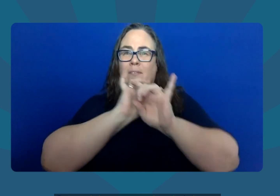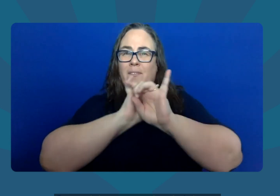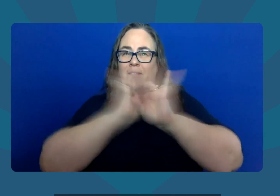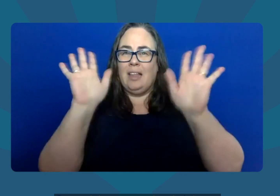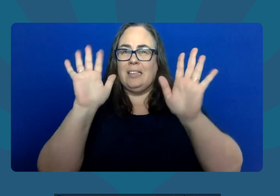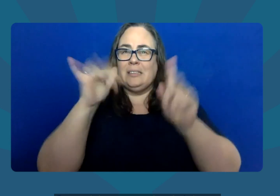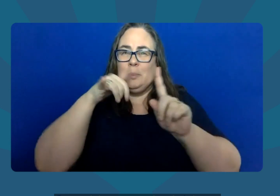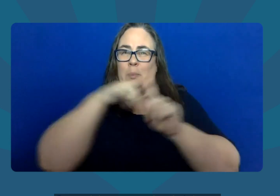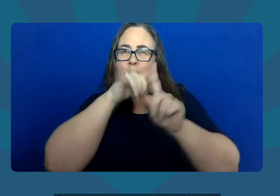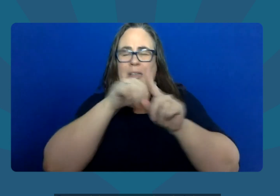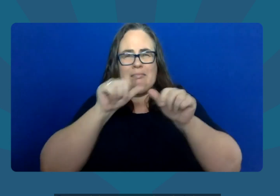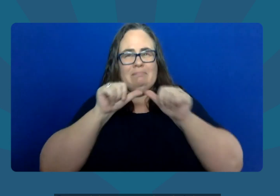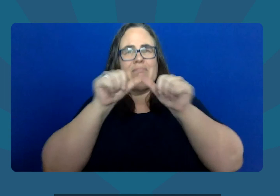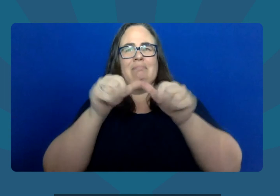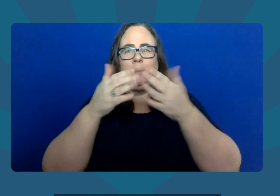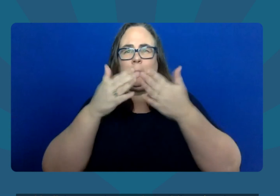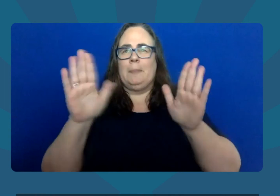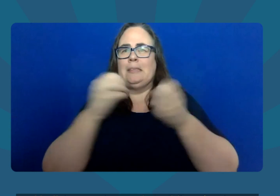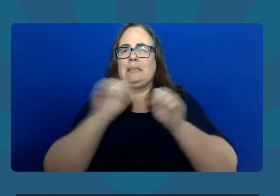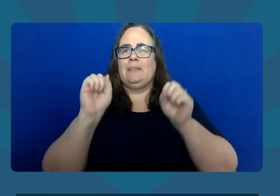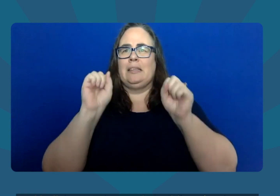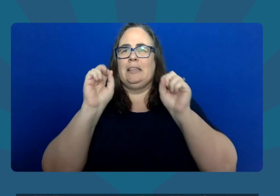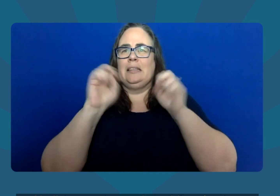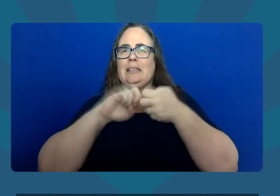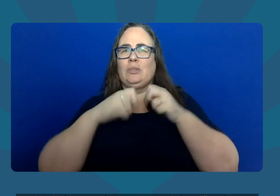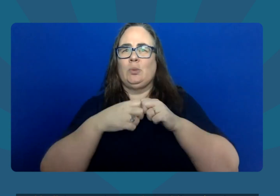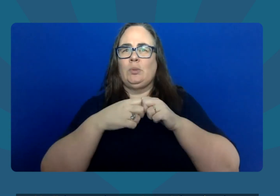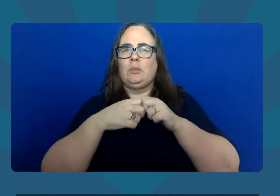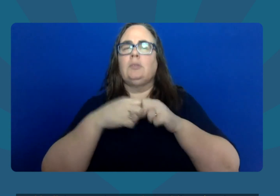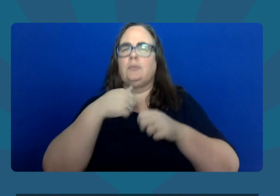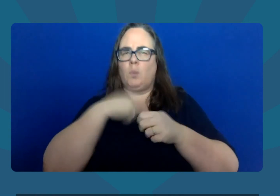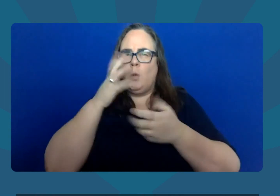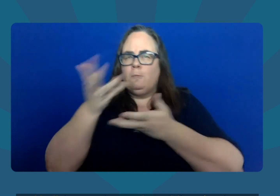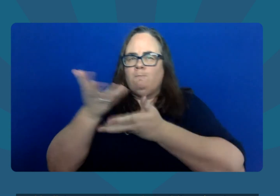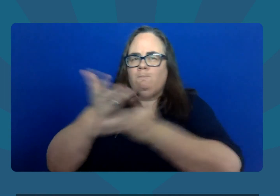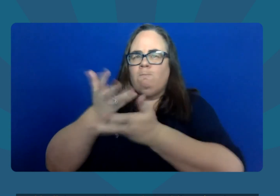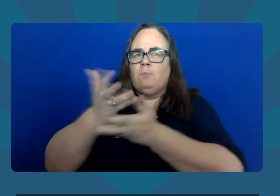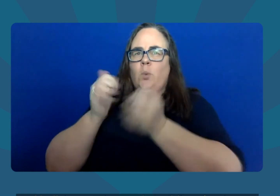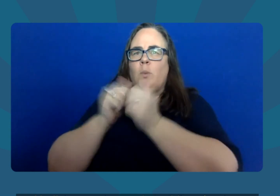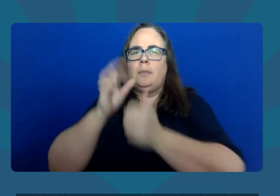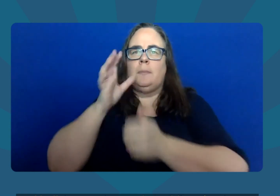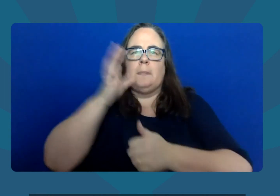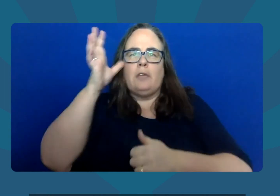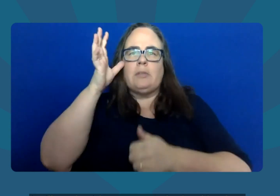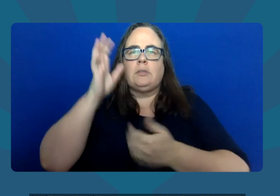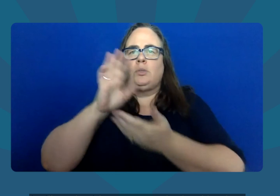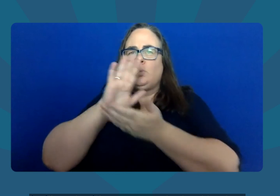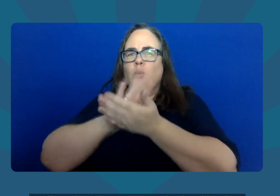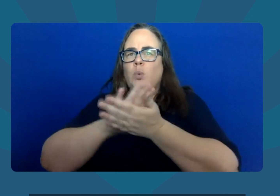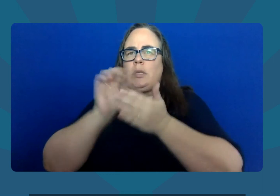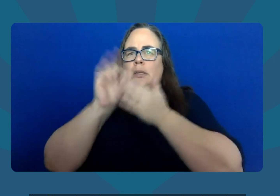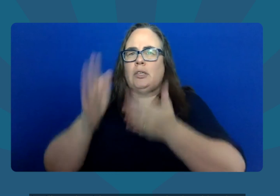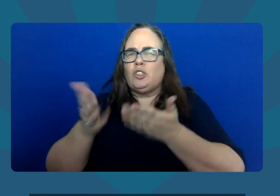Second, because school violence and bullying continue to be public safety issues, I will work